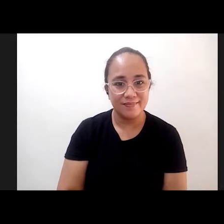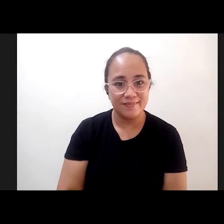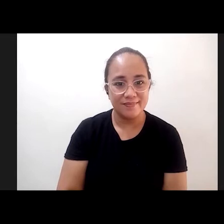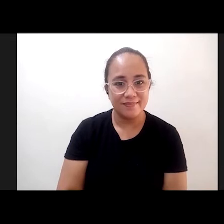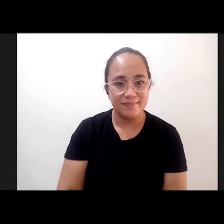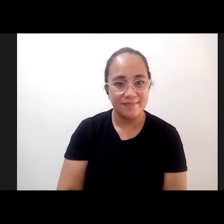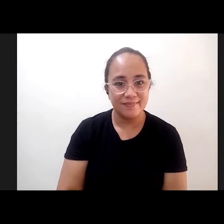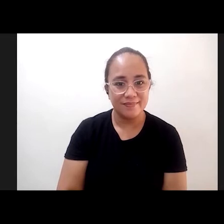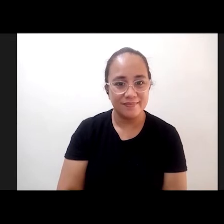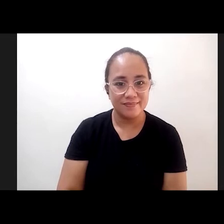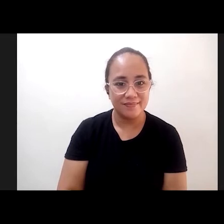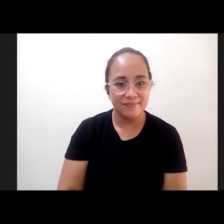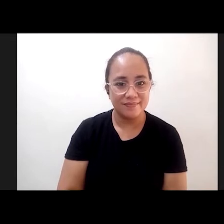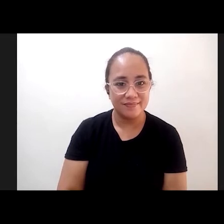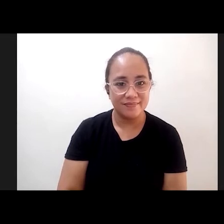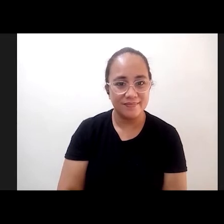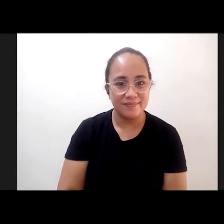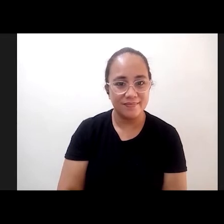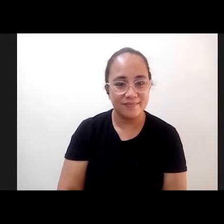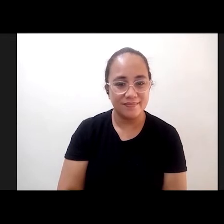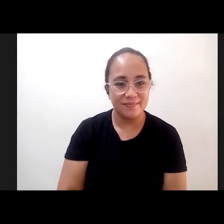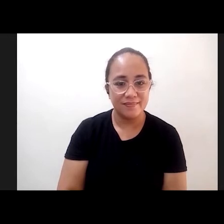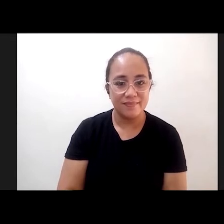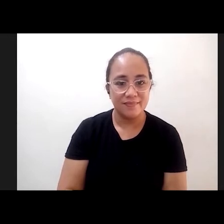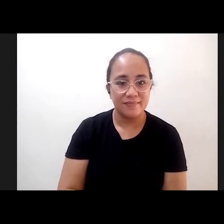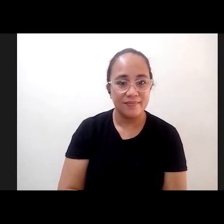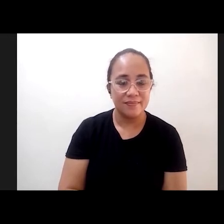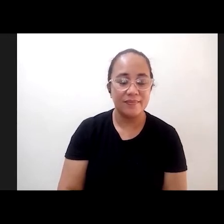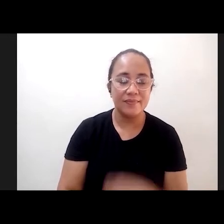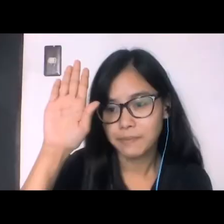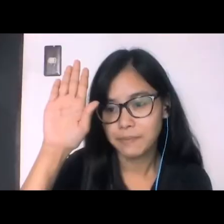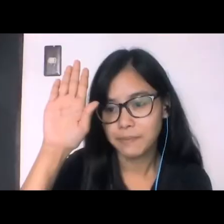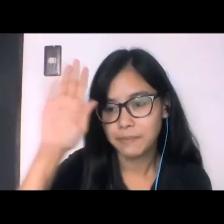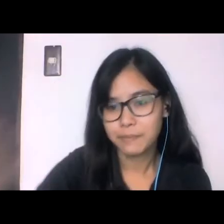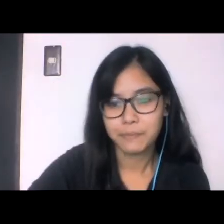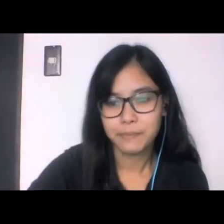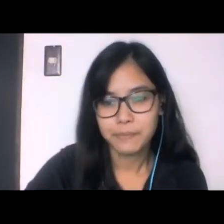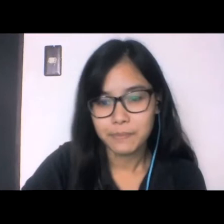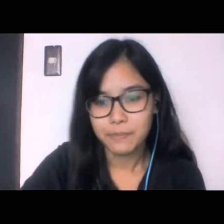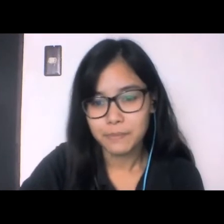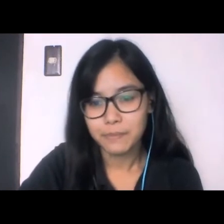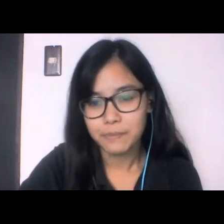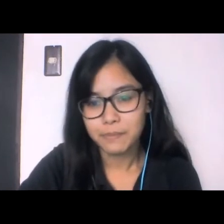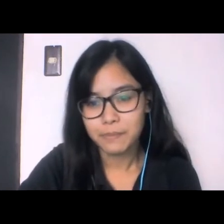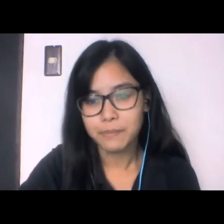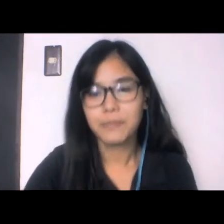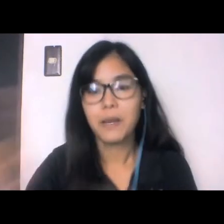Yummy.